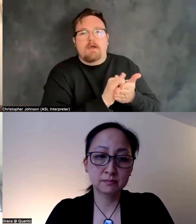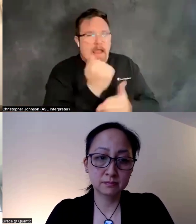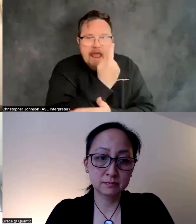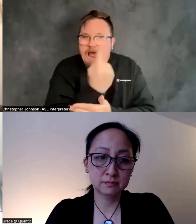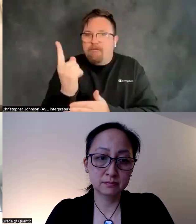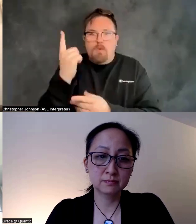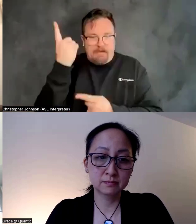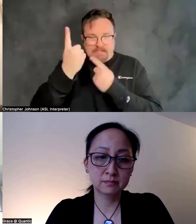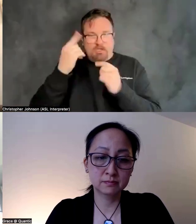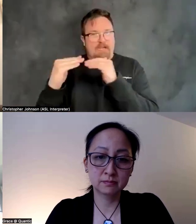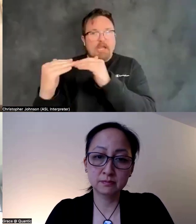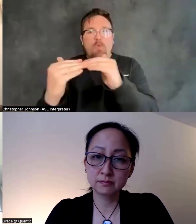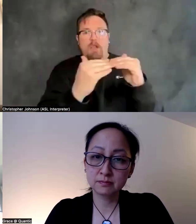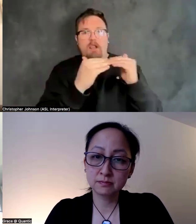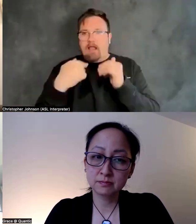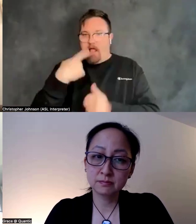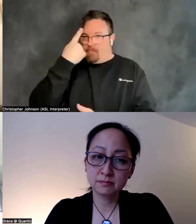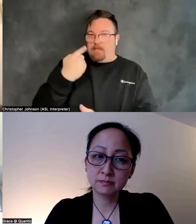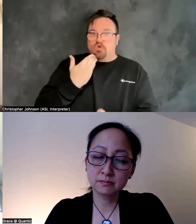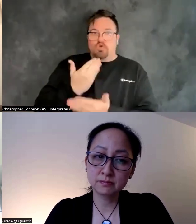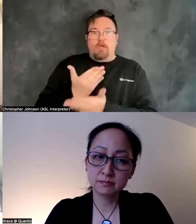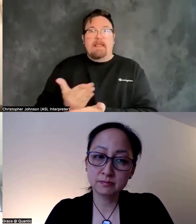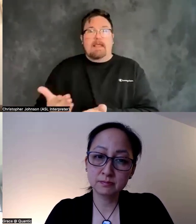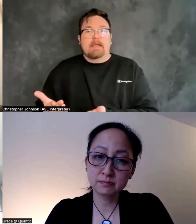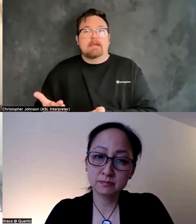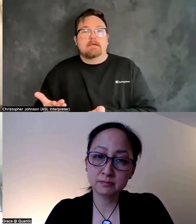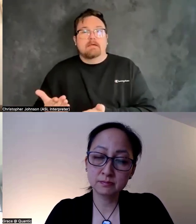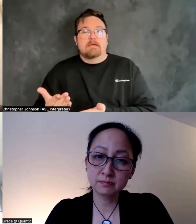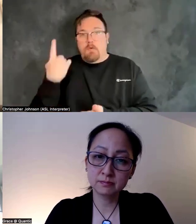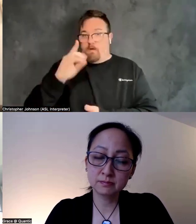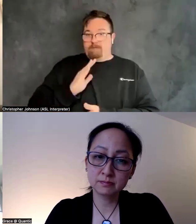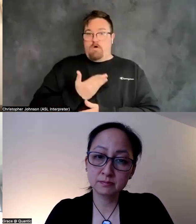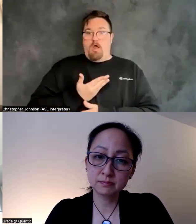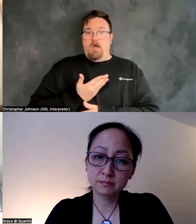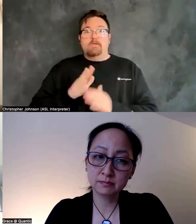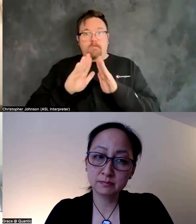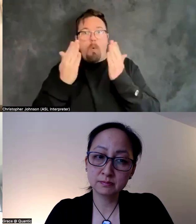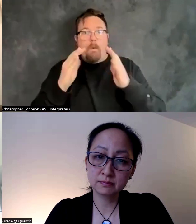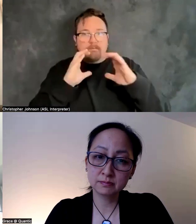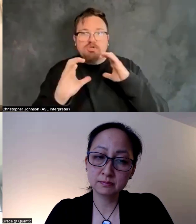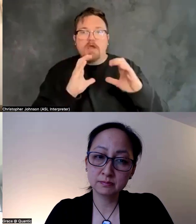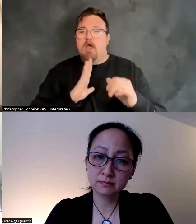equal. And I think that's good. In our case, for OpenChat, we had